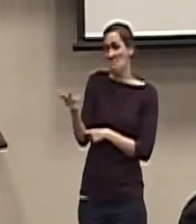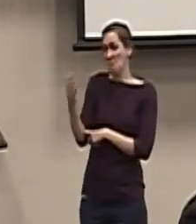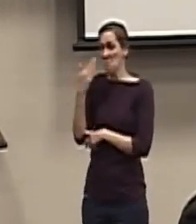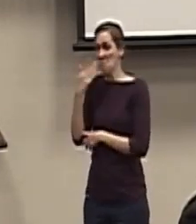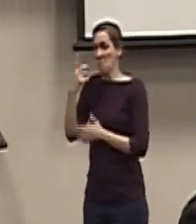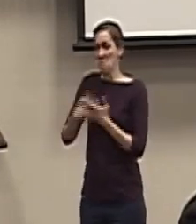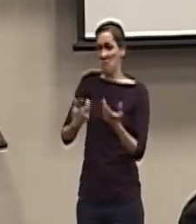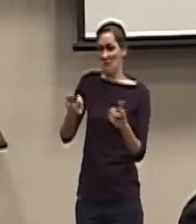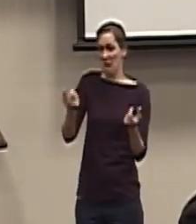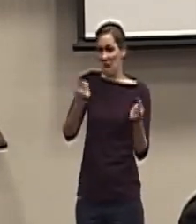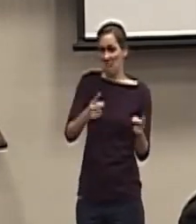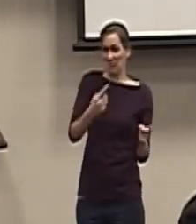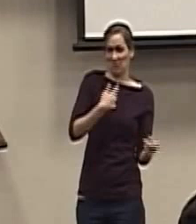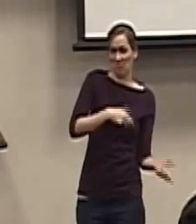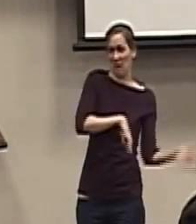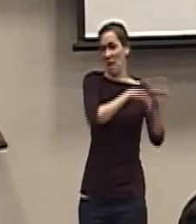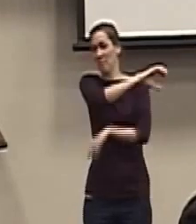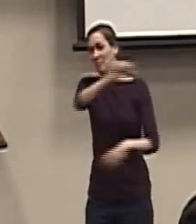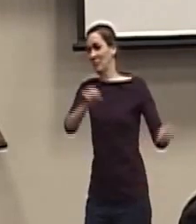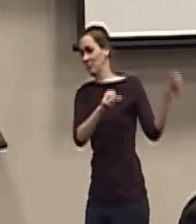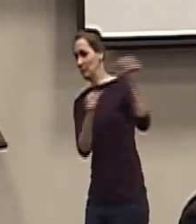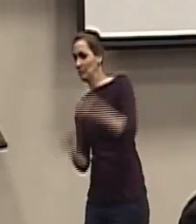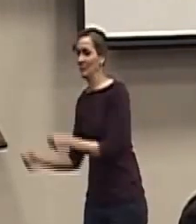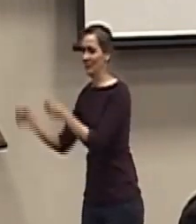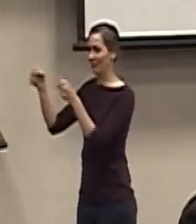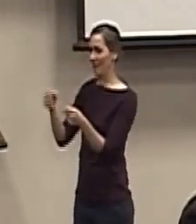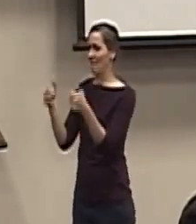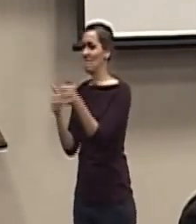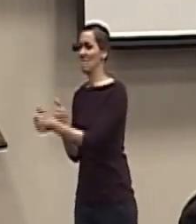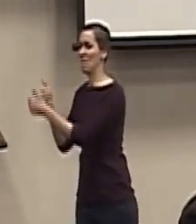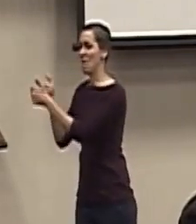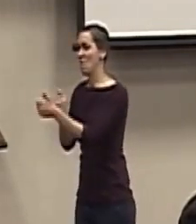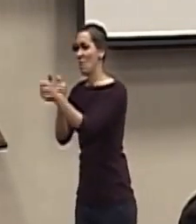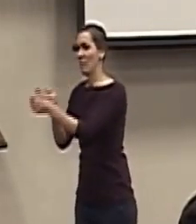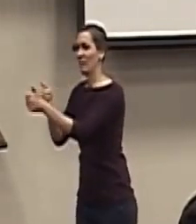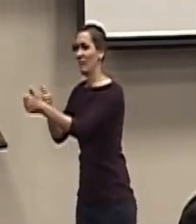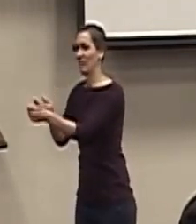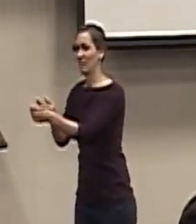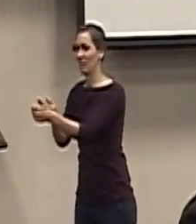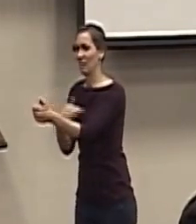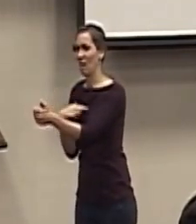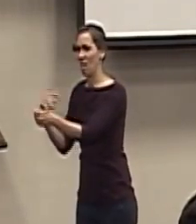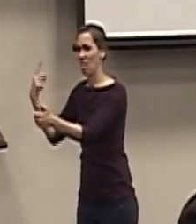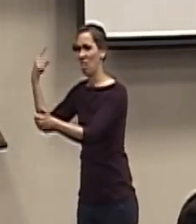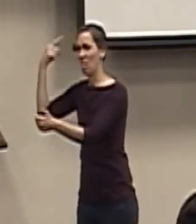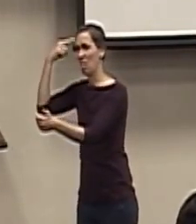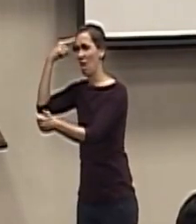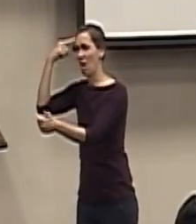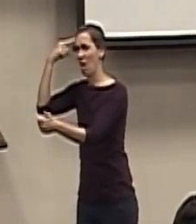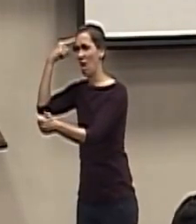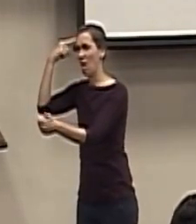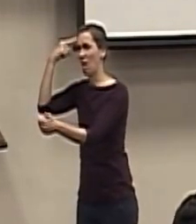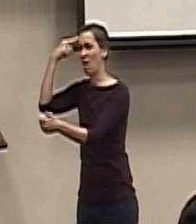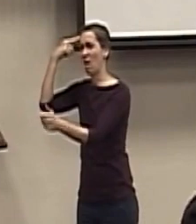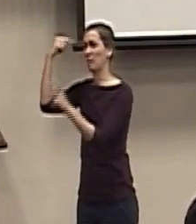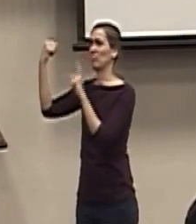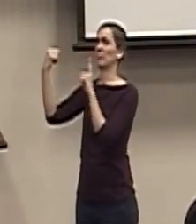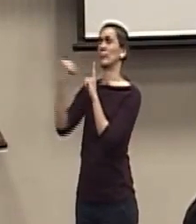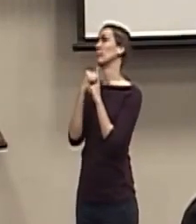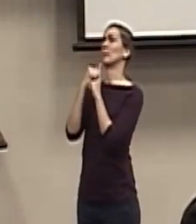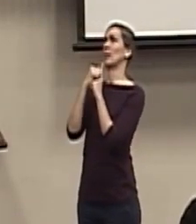whipped my Jeep down this alleyway to follow them when the thought strikes me like a